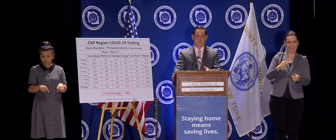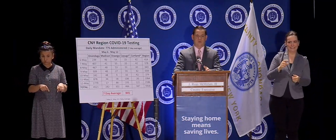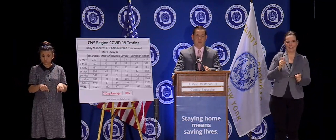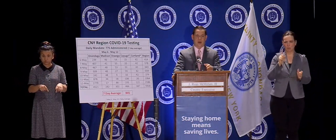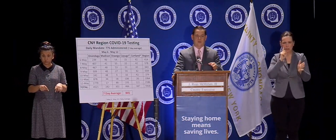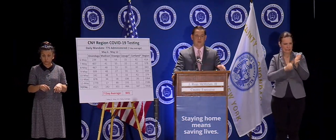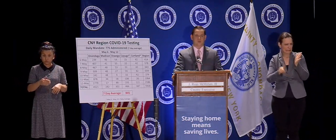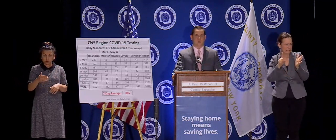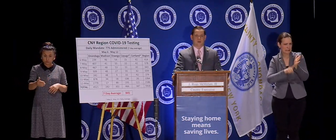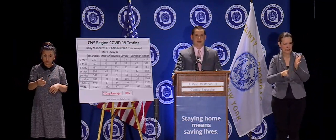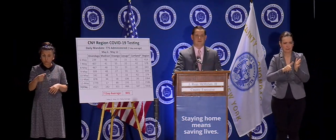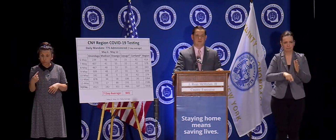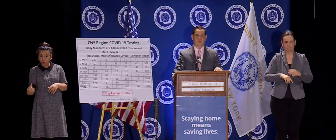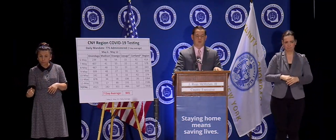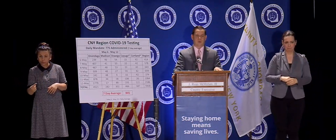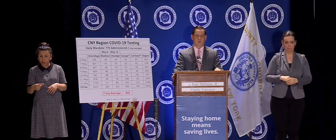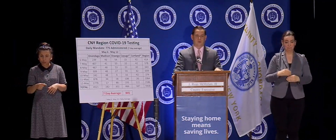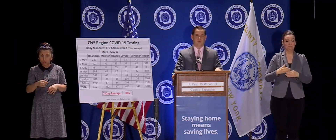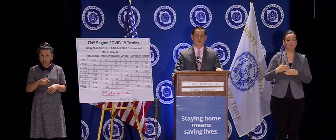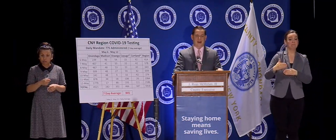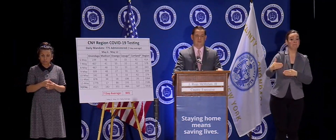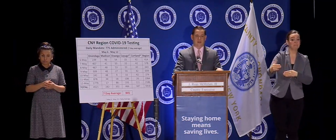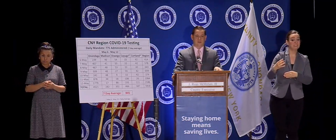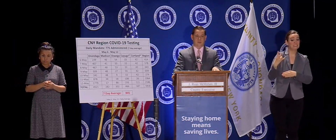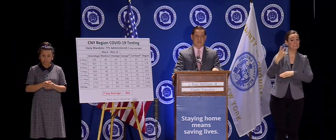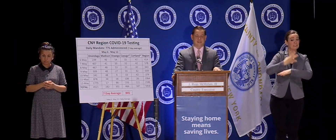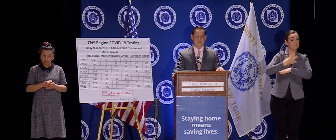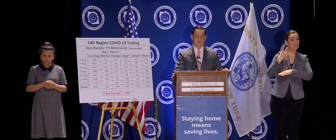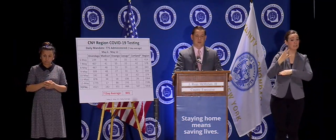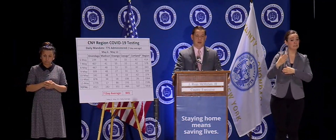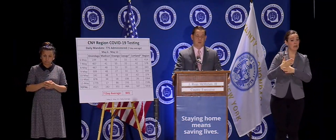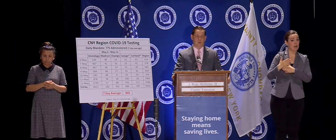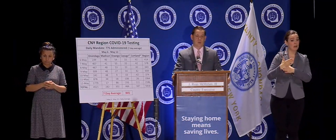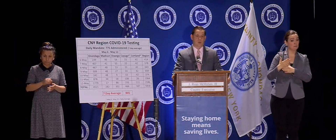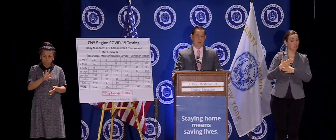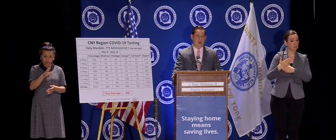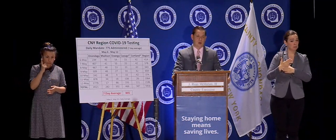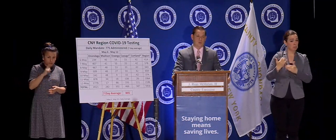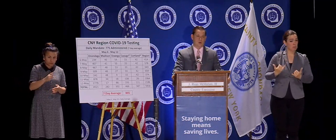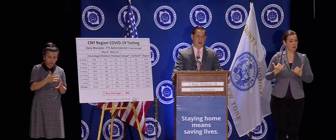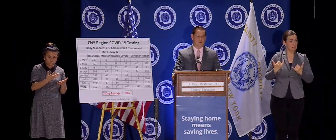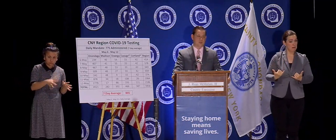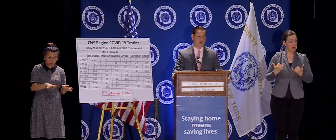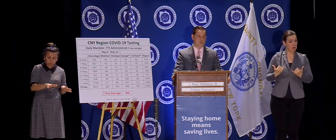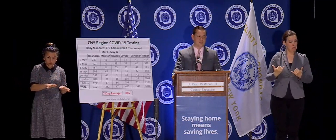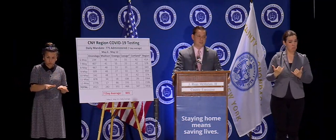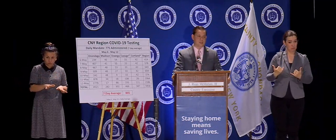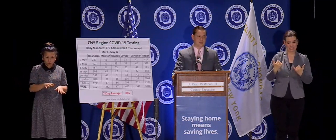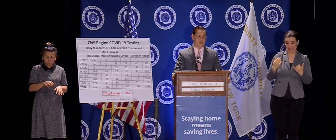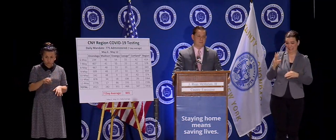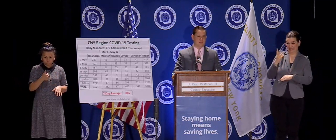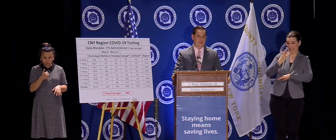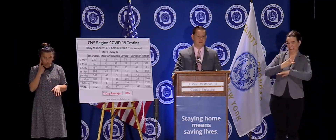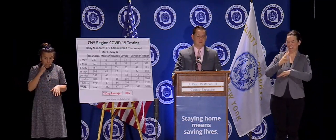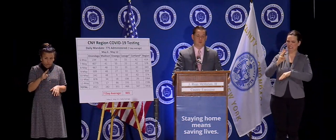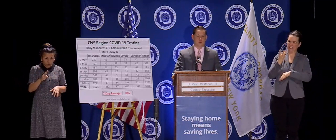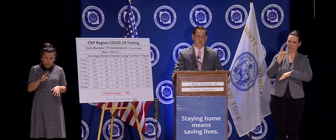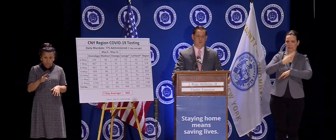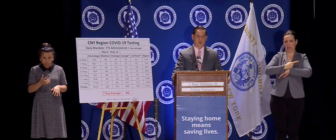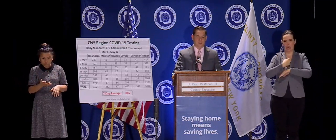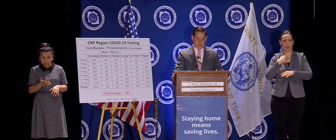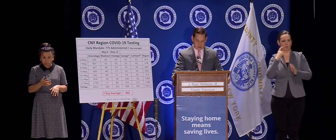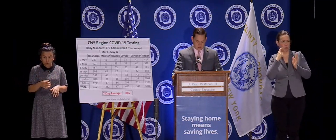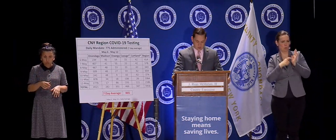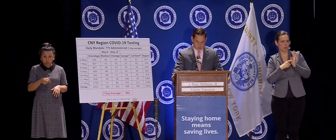7-day moving average, we're through 5 days. We're in day 6 right now. We're averaging 13 cases of